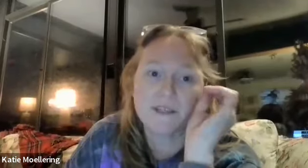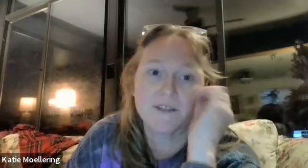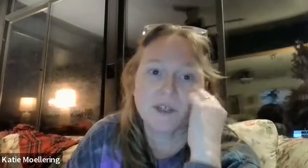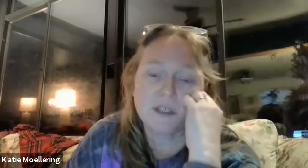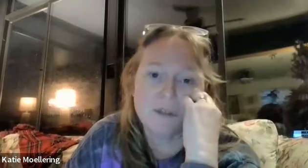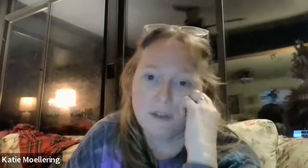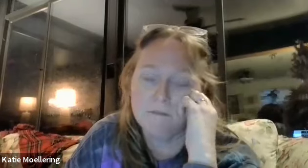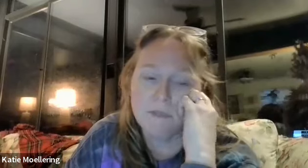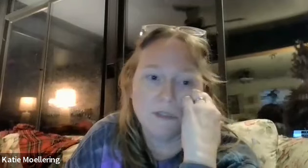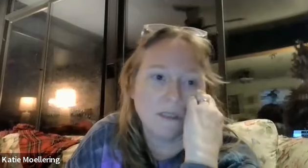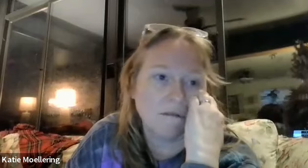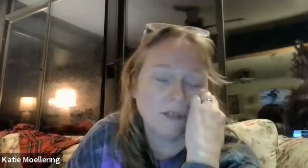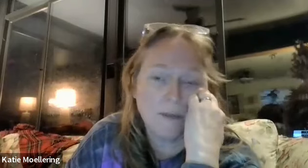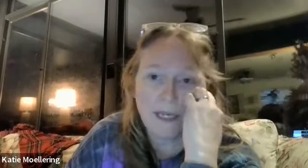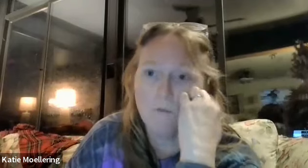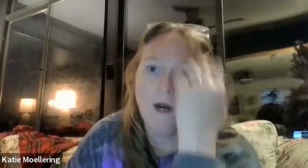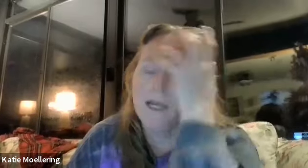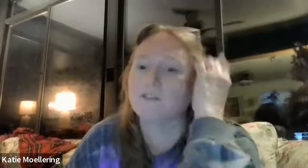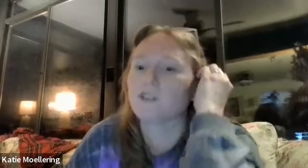classes are on YouTube. You can go back and watch.